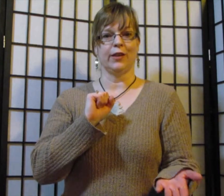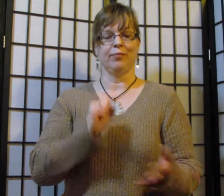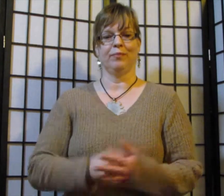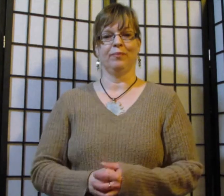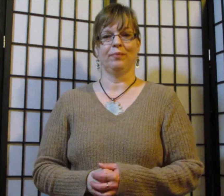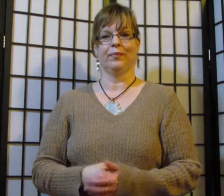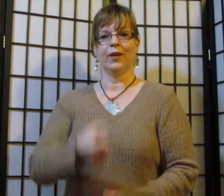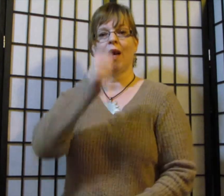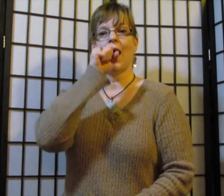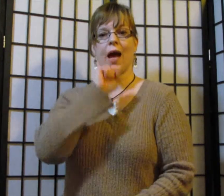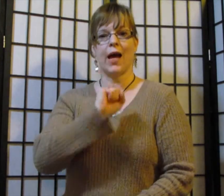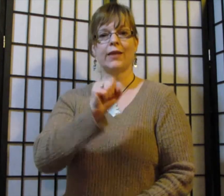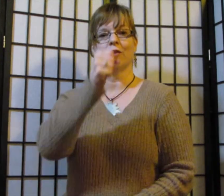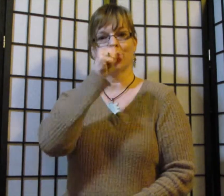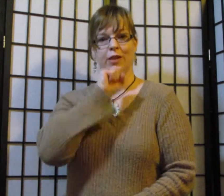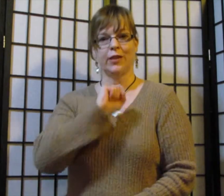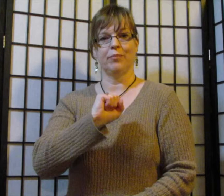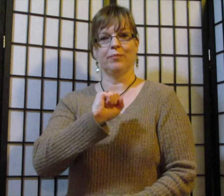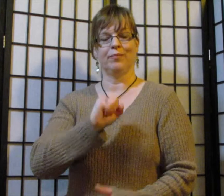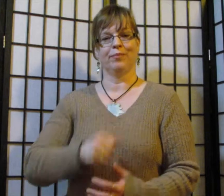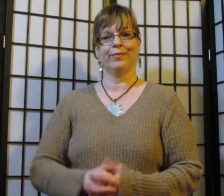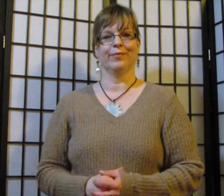cream. Ice cream.